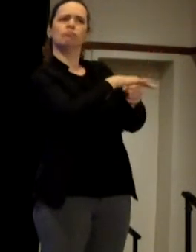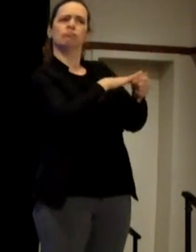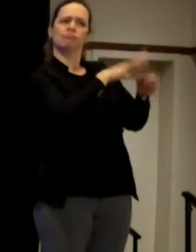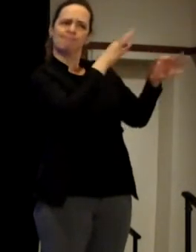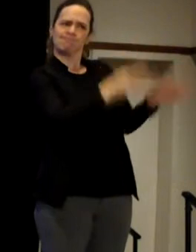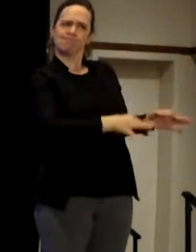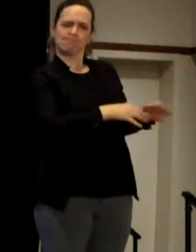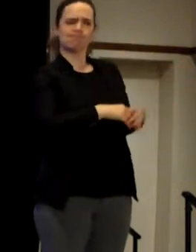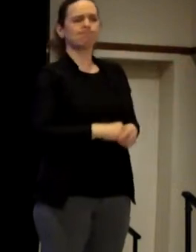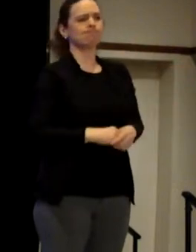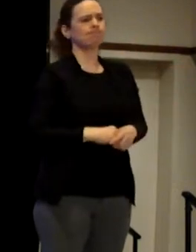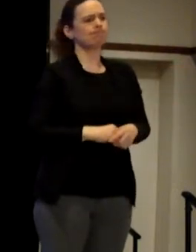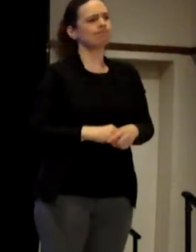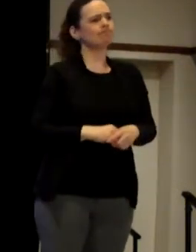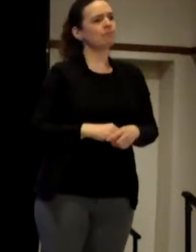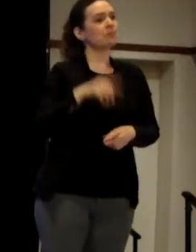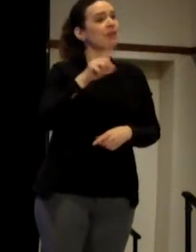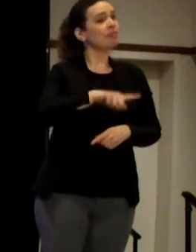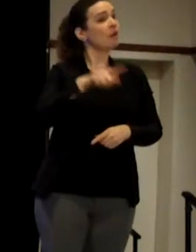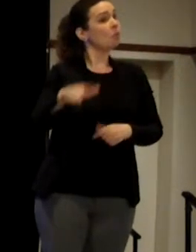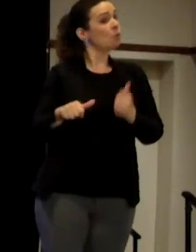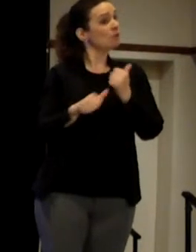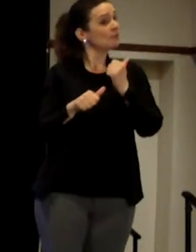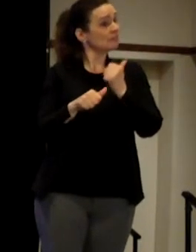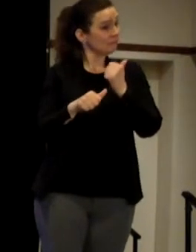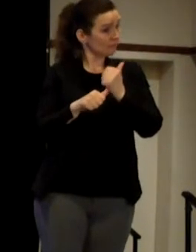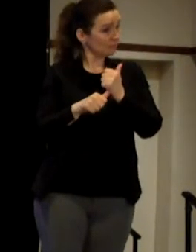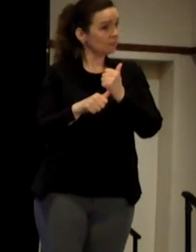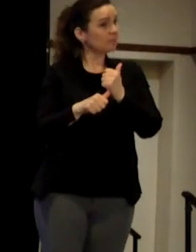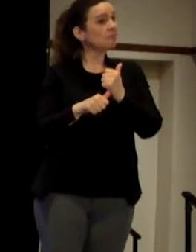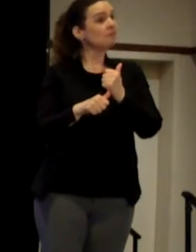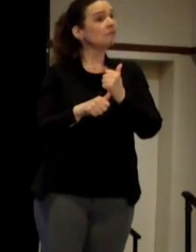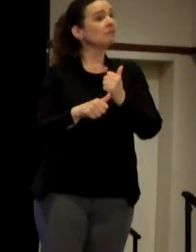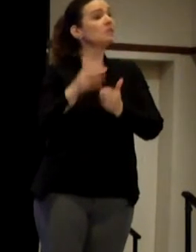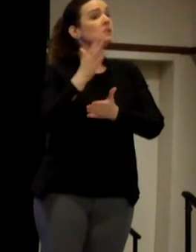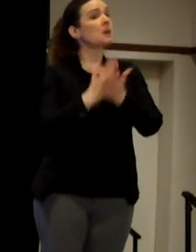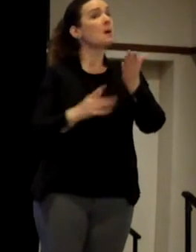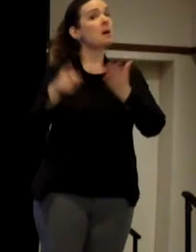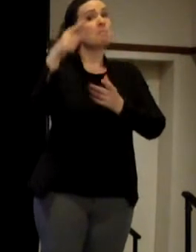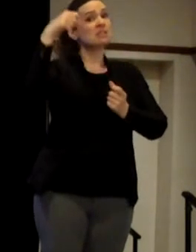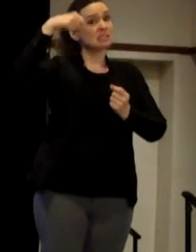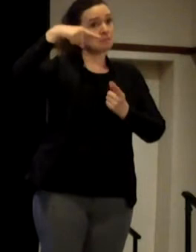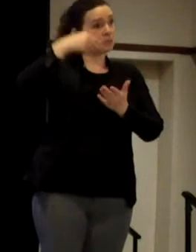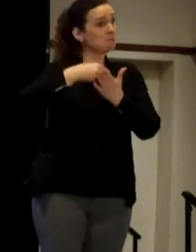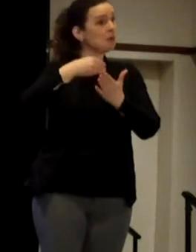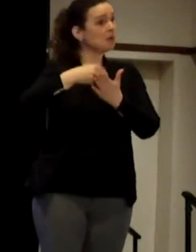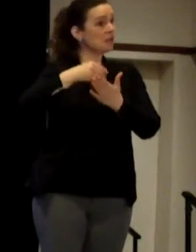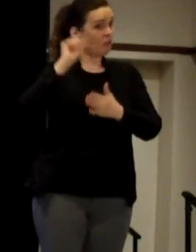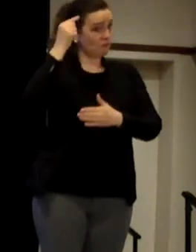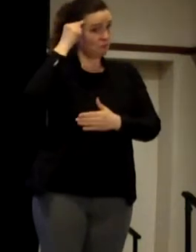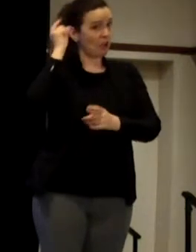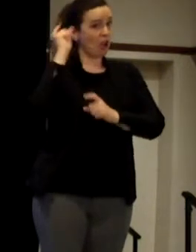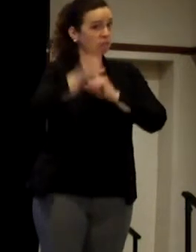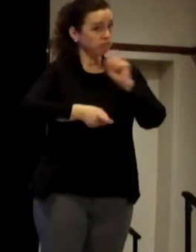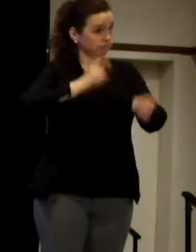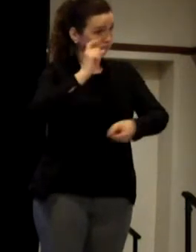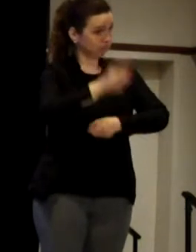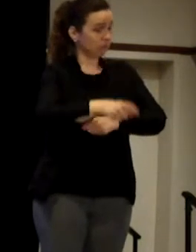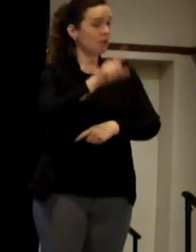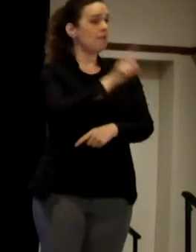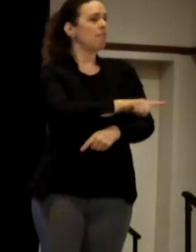assistance, part of 2 stimulus packages now, has provided landlord and tenant assistance